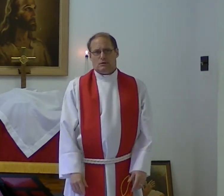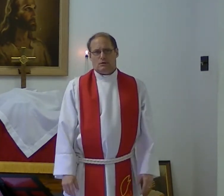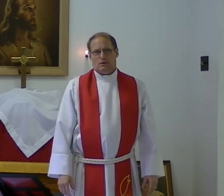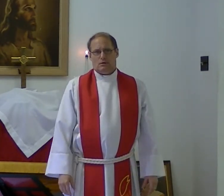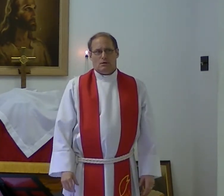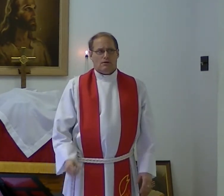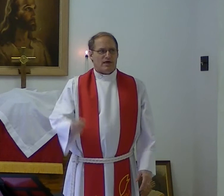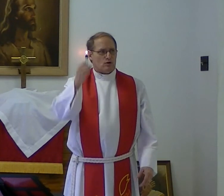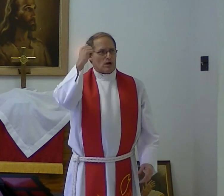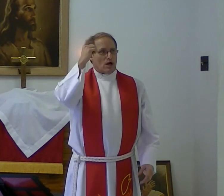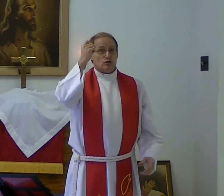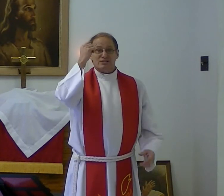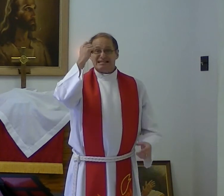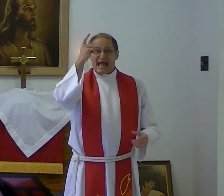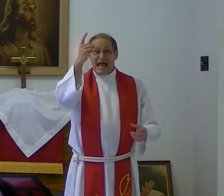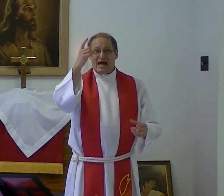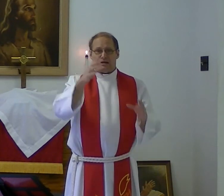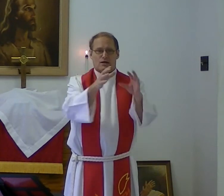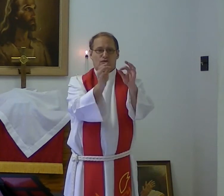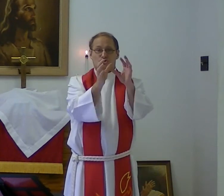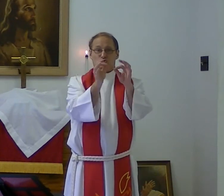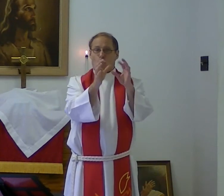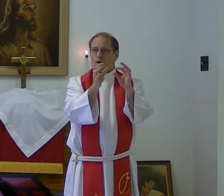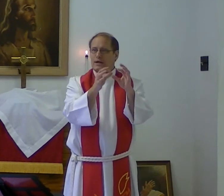They could understand the story.